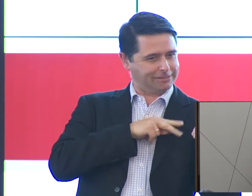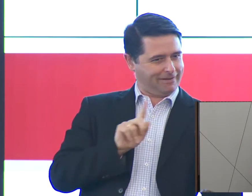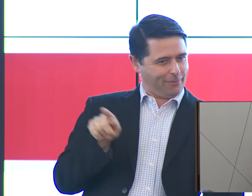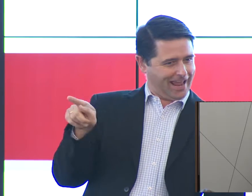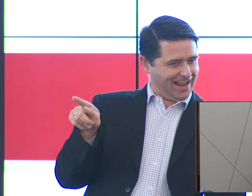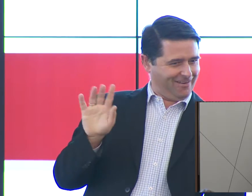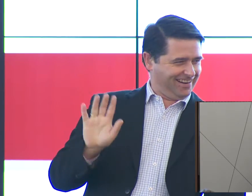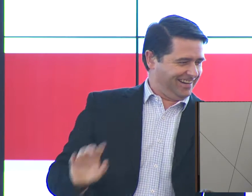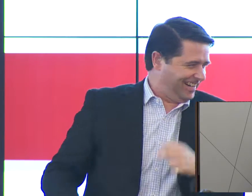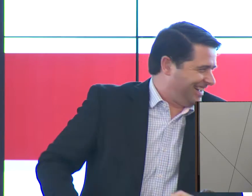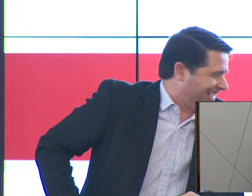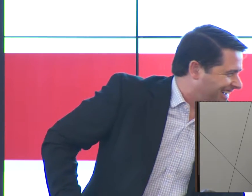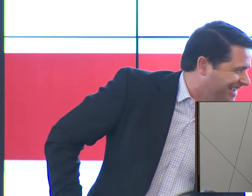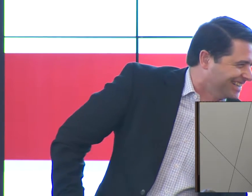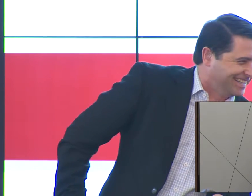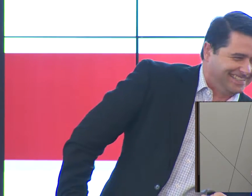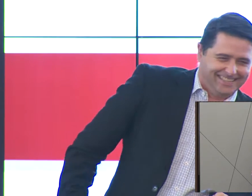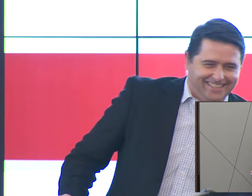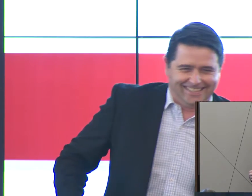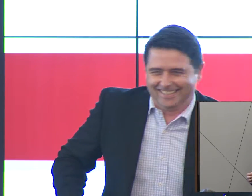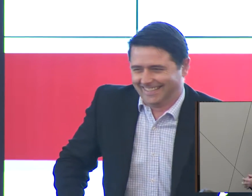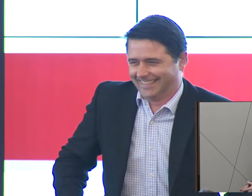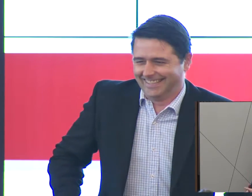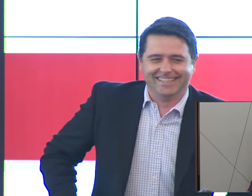No, they're not. Ooh, okay, I don't take responsibility for that then.